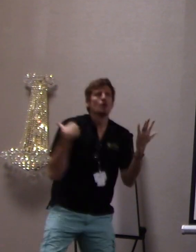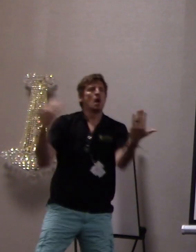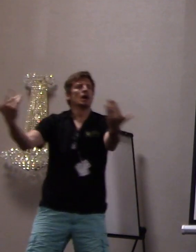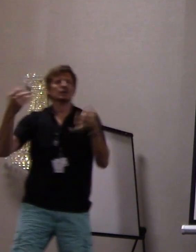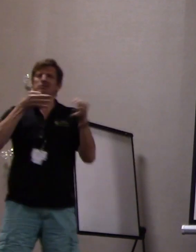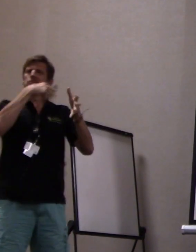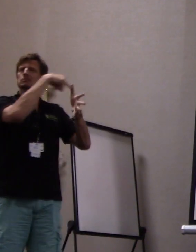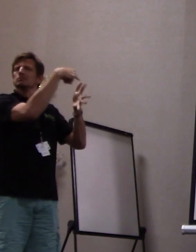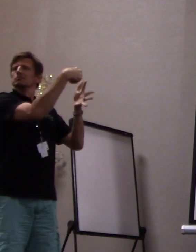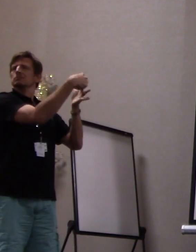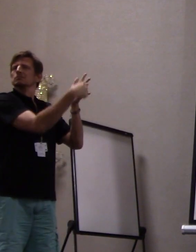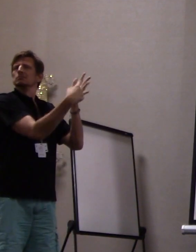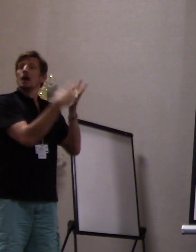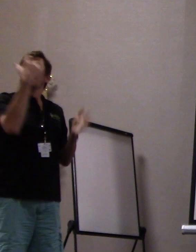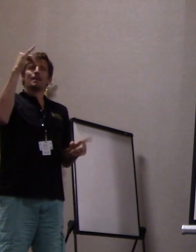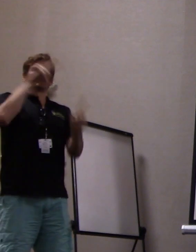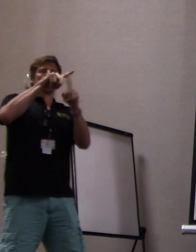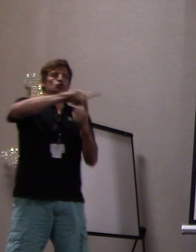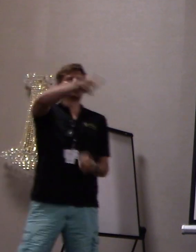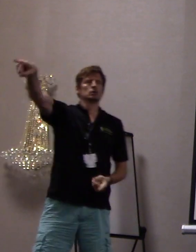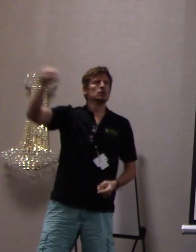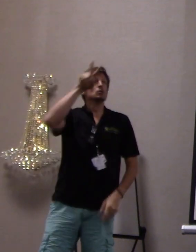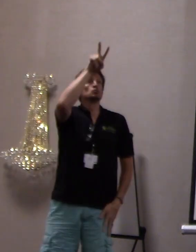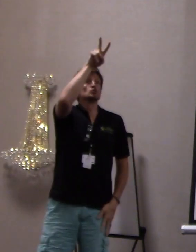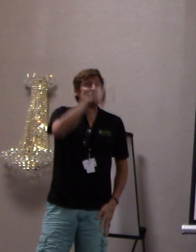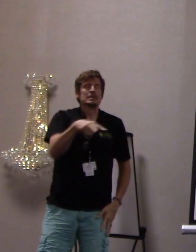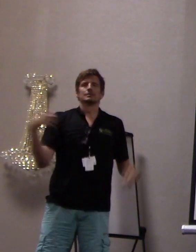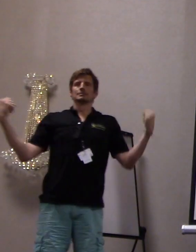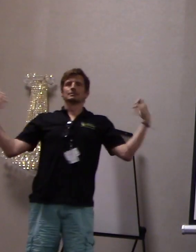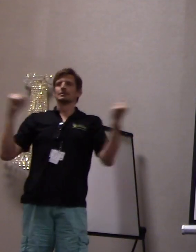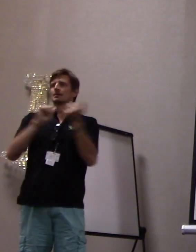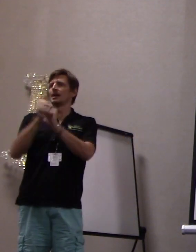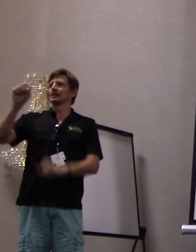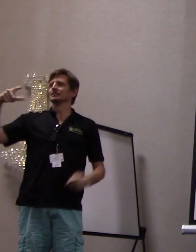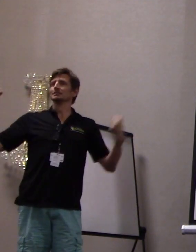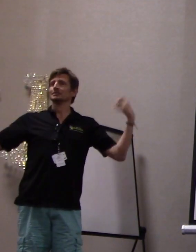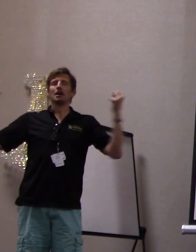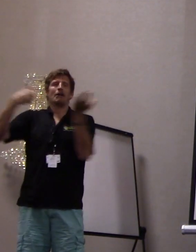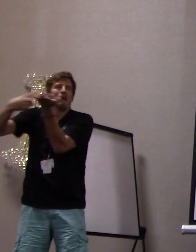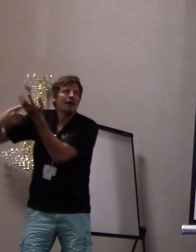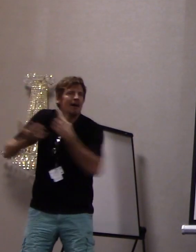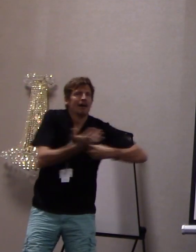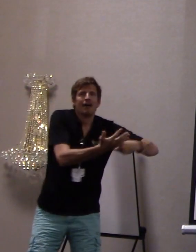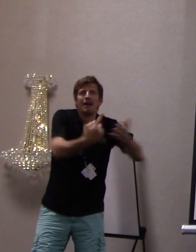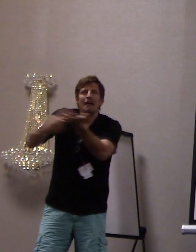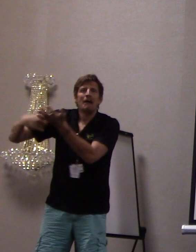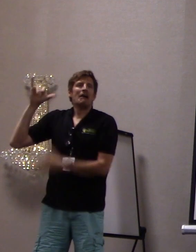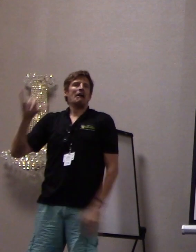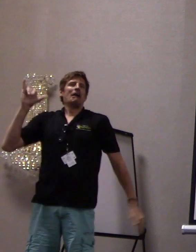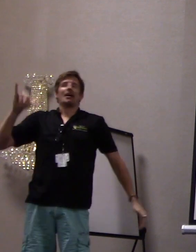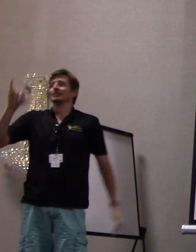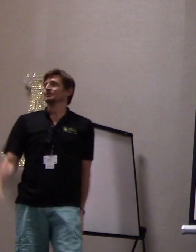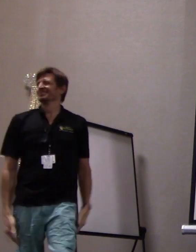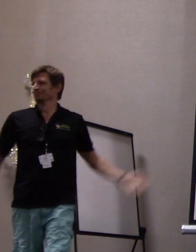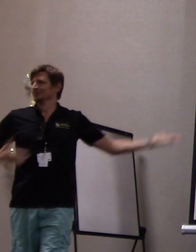not actually become famous that are in deaf history that has changed the world that may apply to you, and how to turn it into